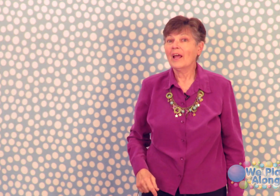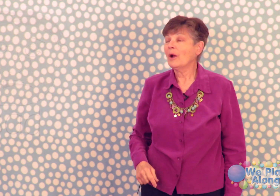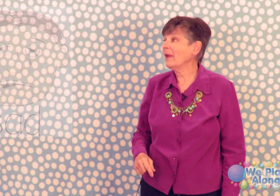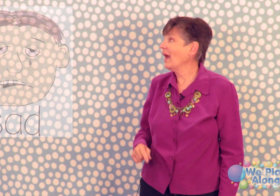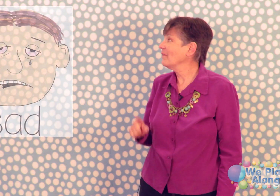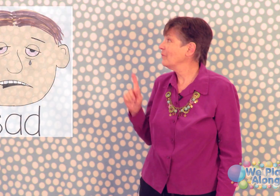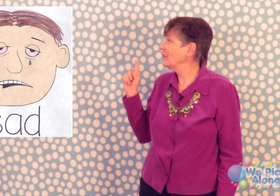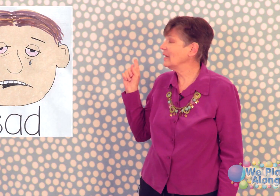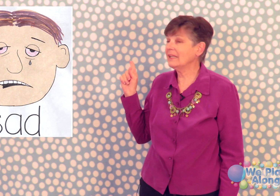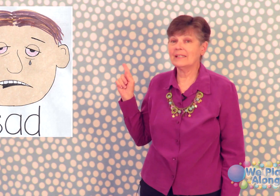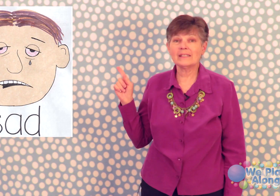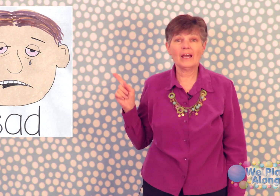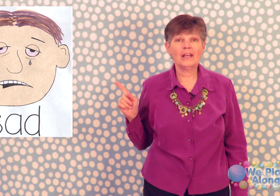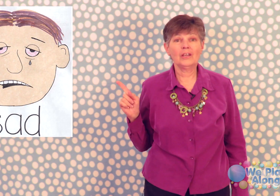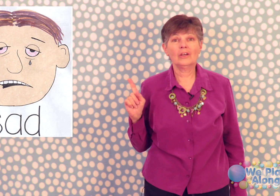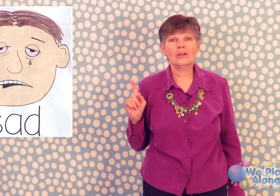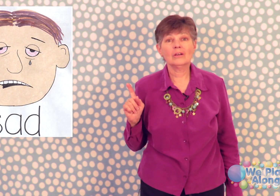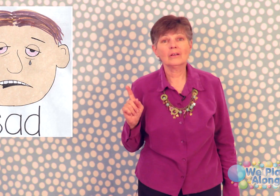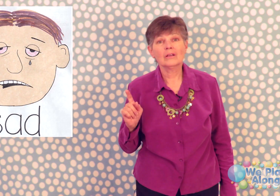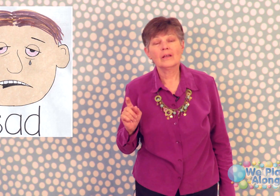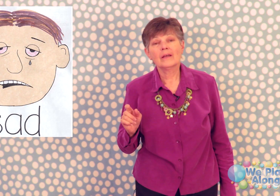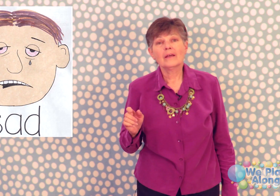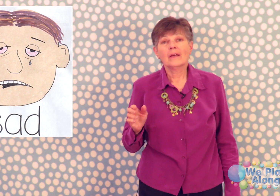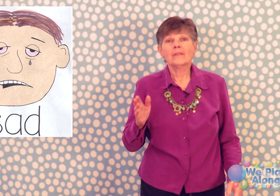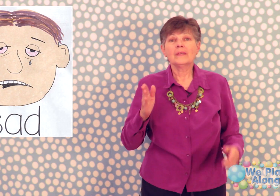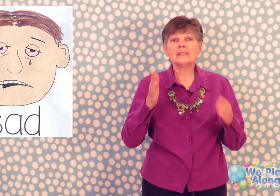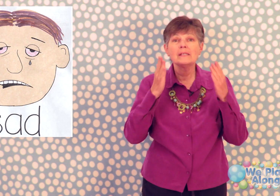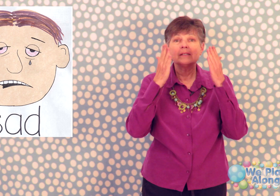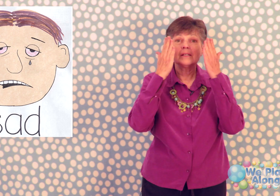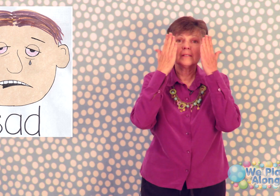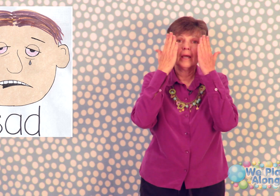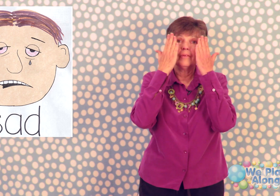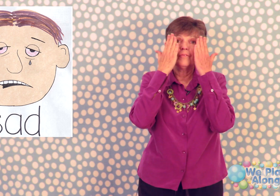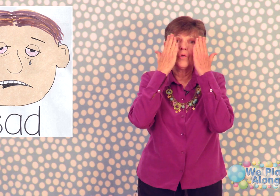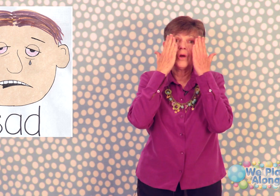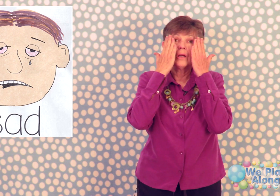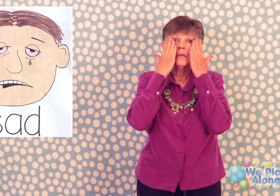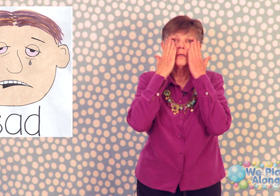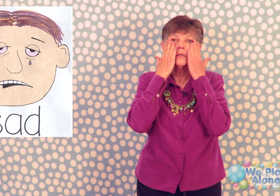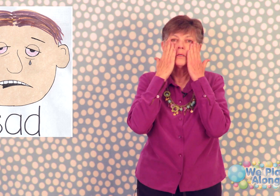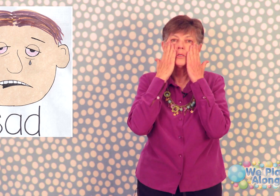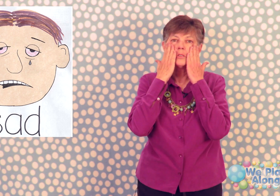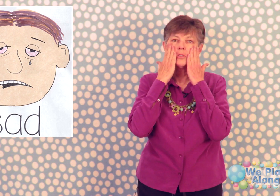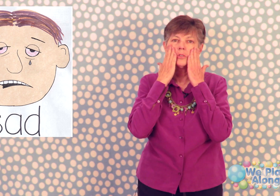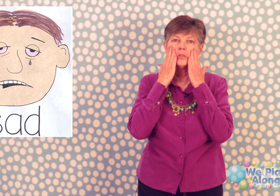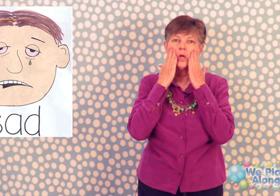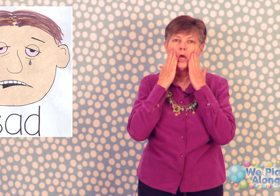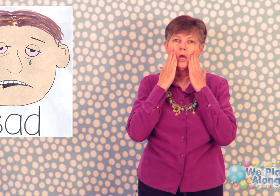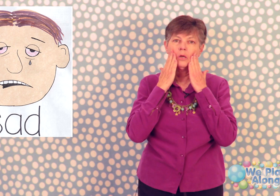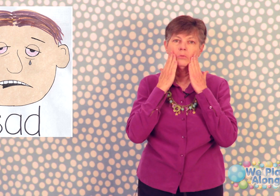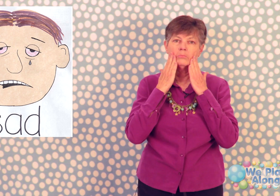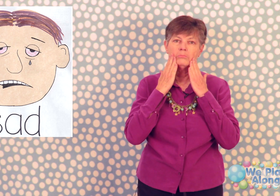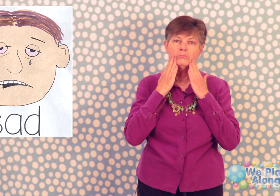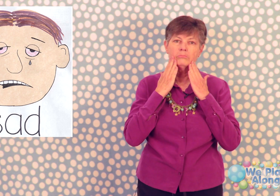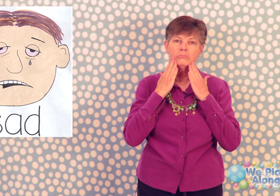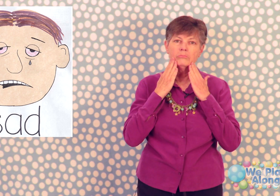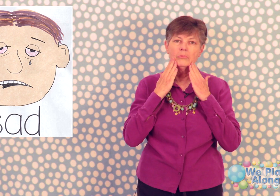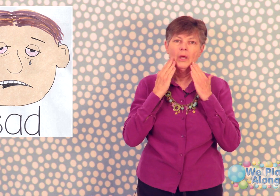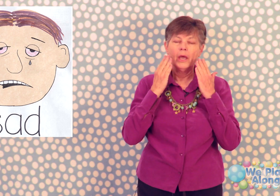Now we have a feeling sign here. This is a sign for sad. And